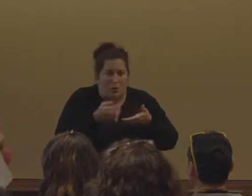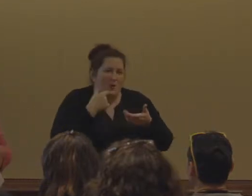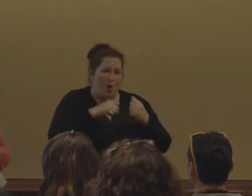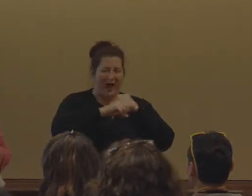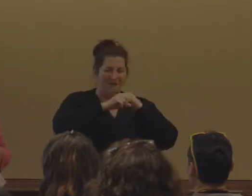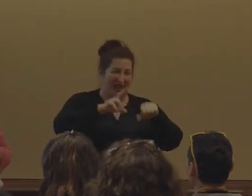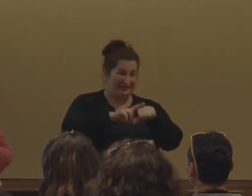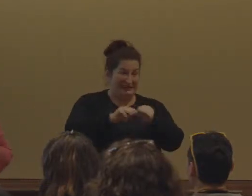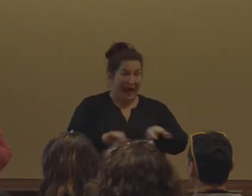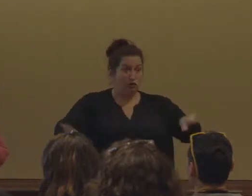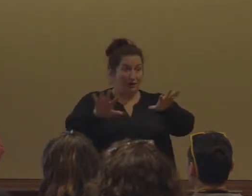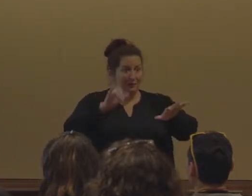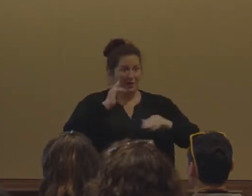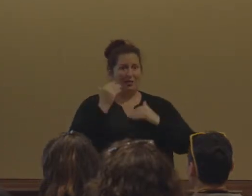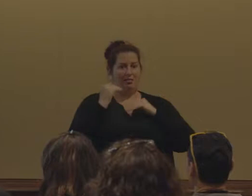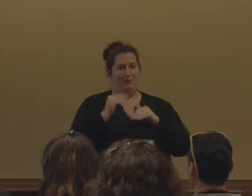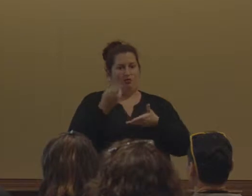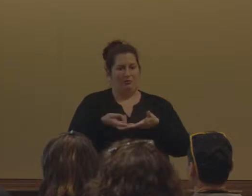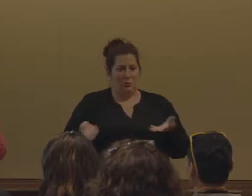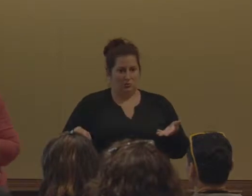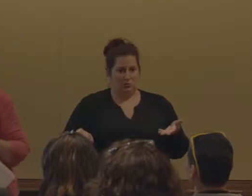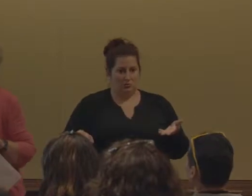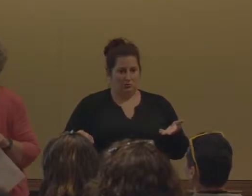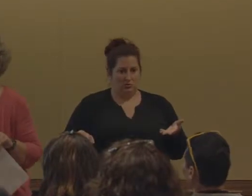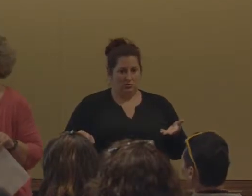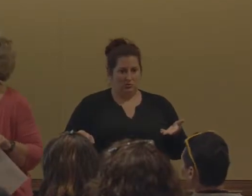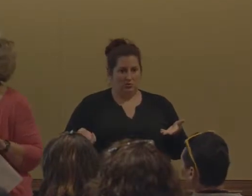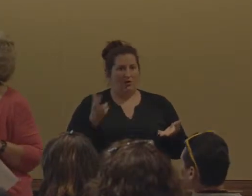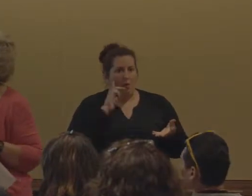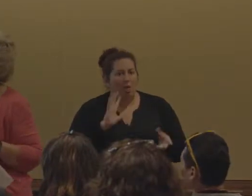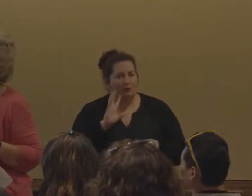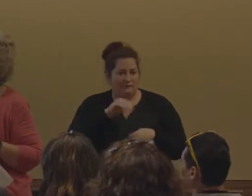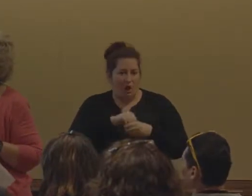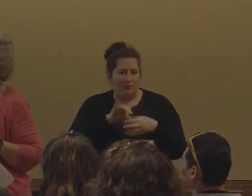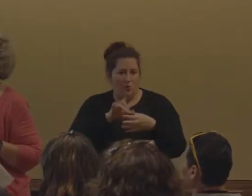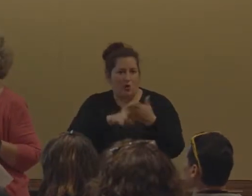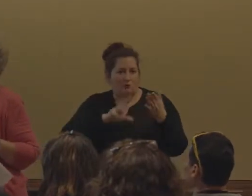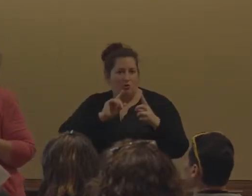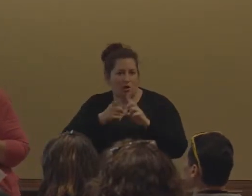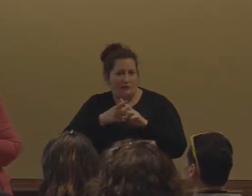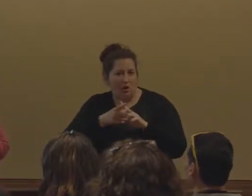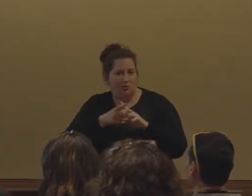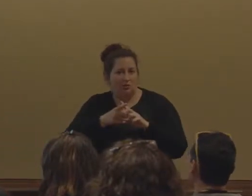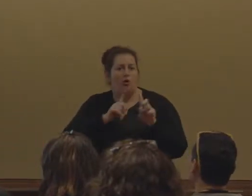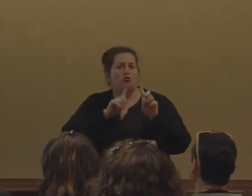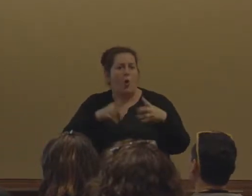nationally or anything because we have limited resources. And that's going to play into a little bit when I talk about order